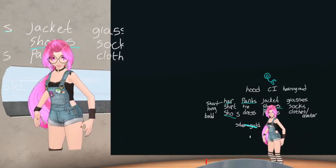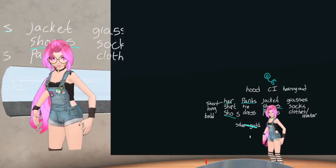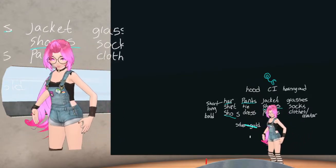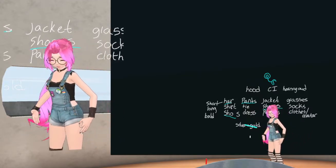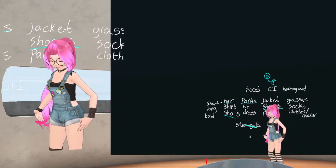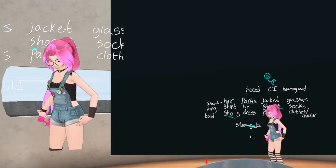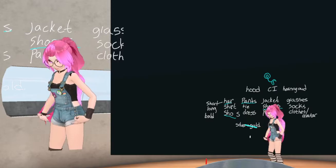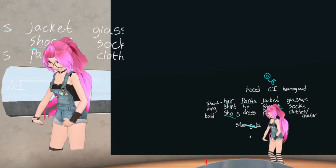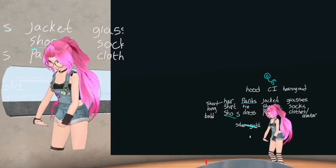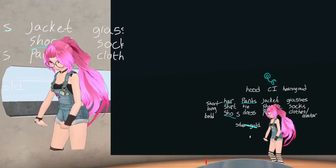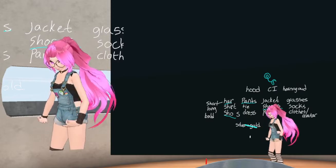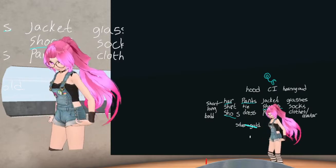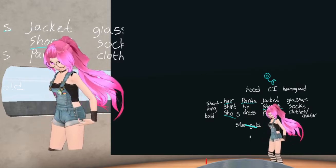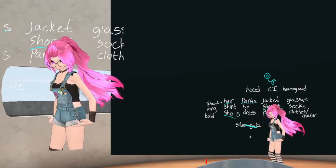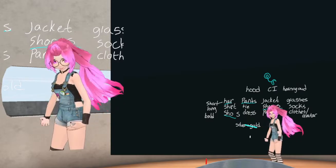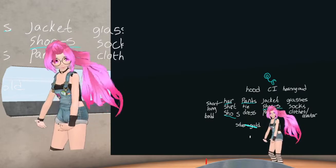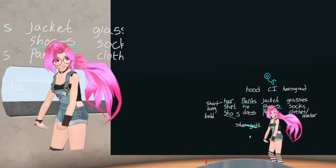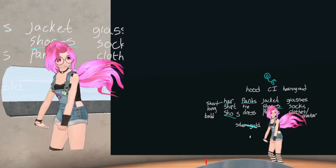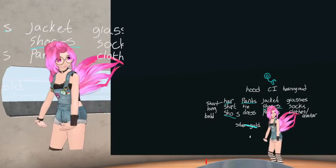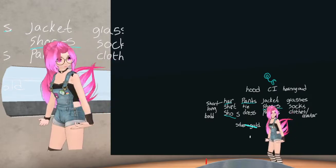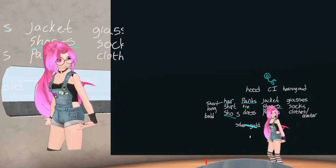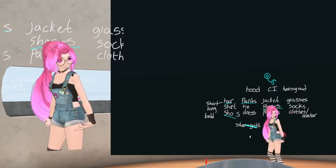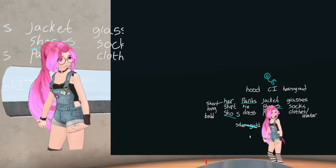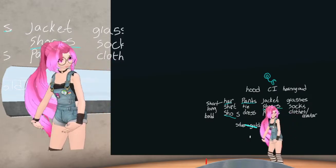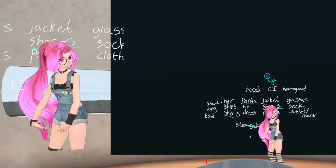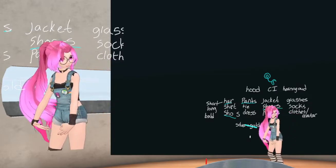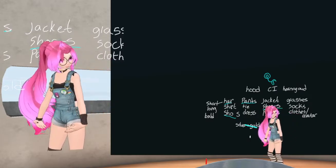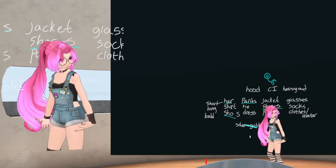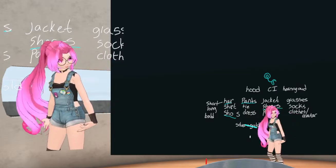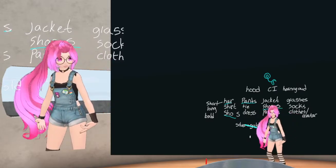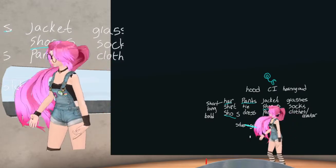Yes. Awesome. You got it. Shorts,